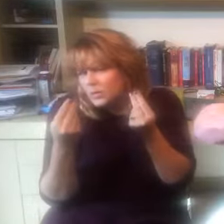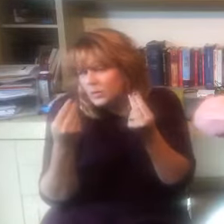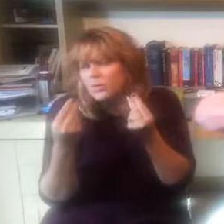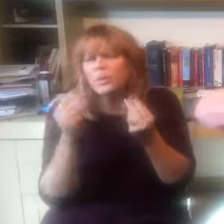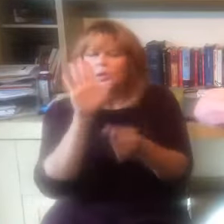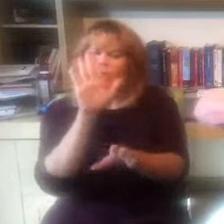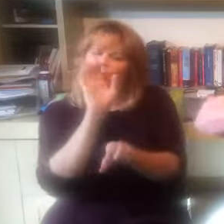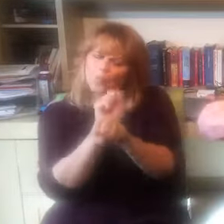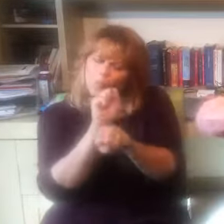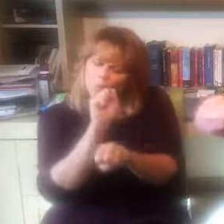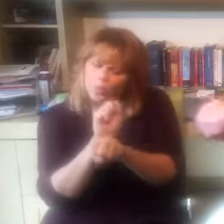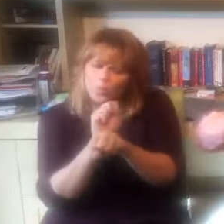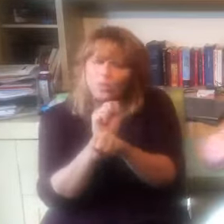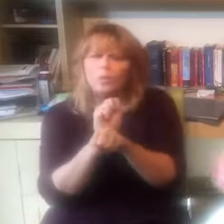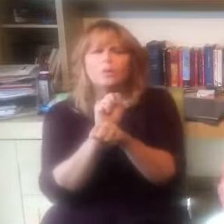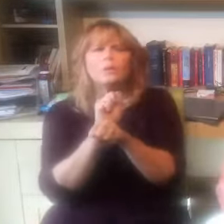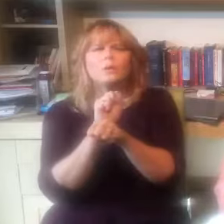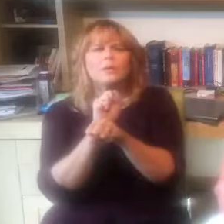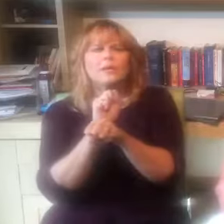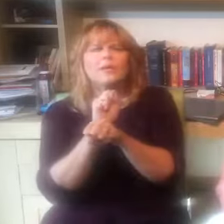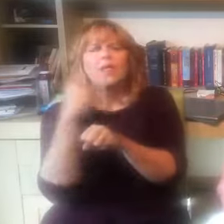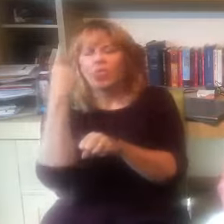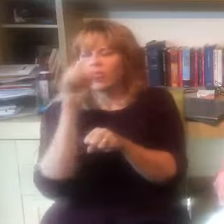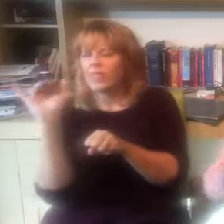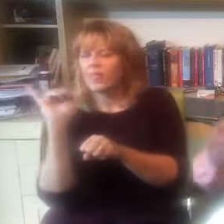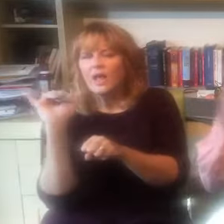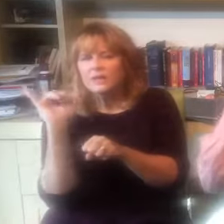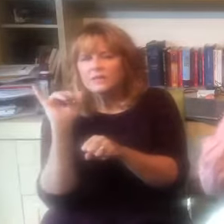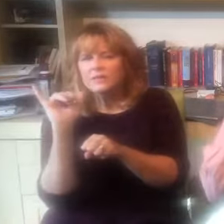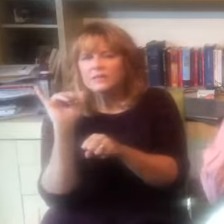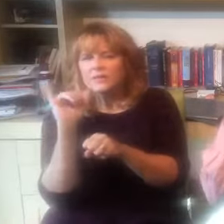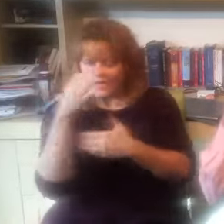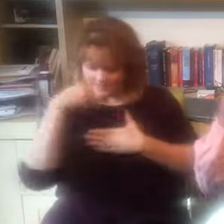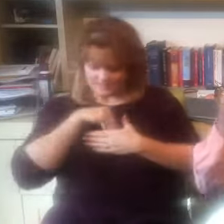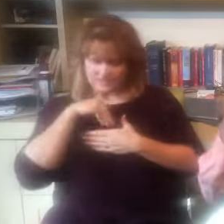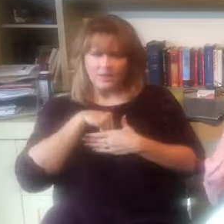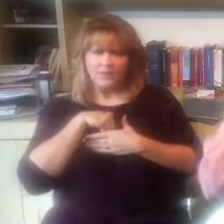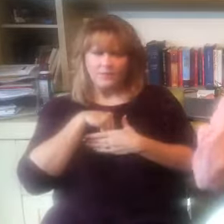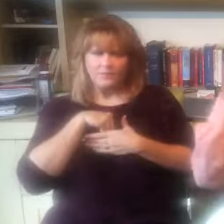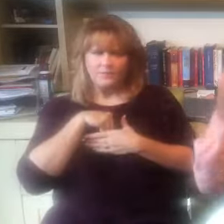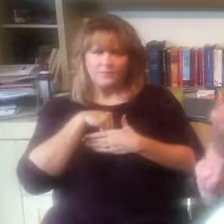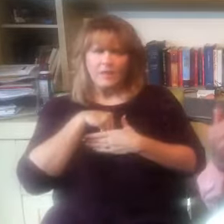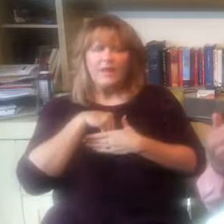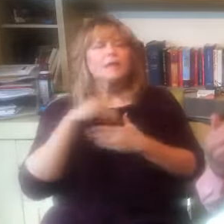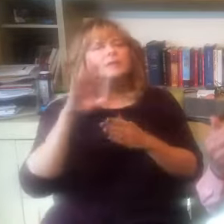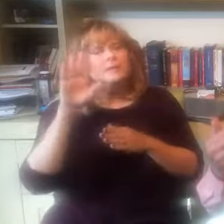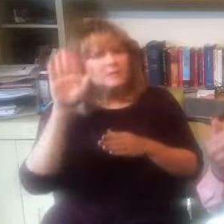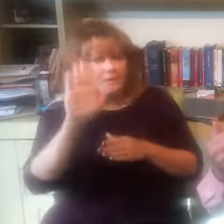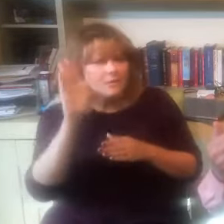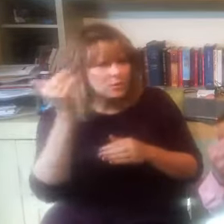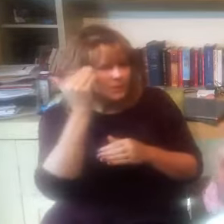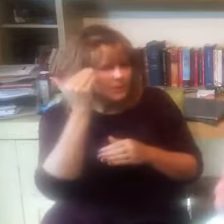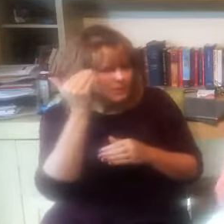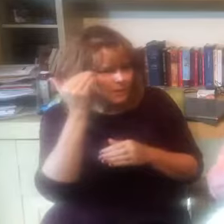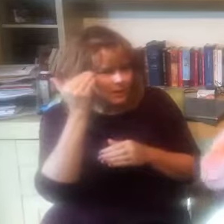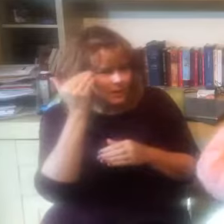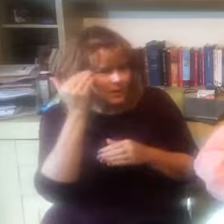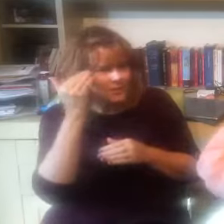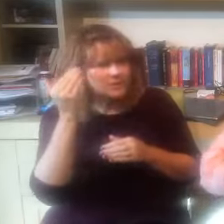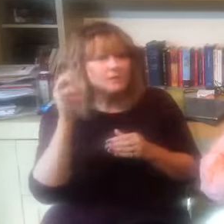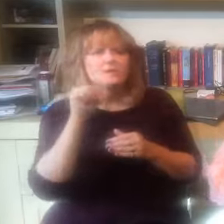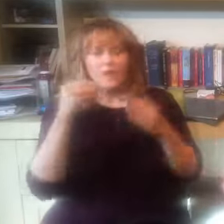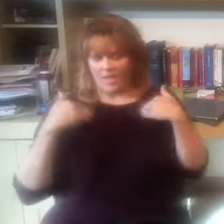to produce the likeness of God, which once again, I'm going to tell you, works in your mind. Well, you're